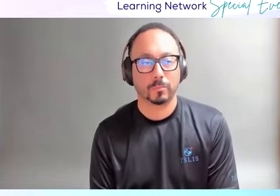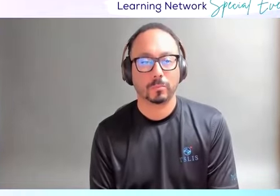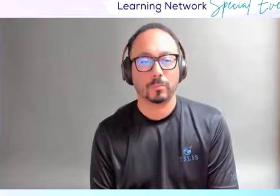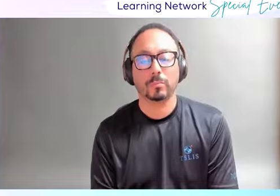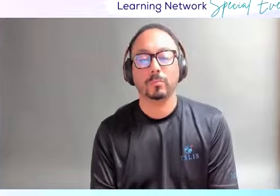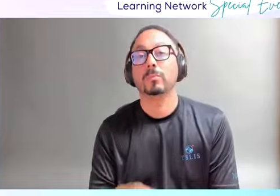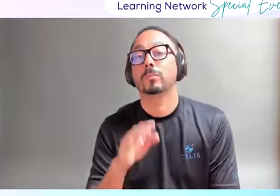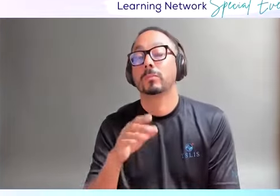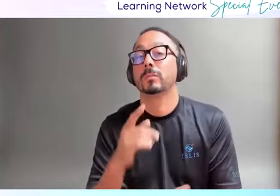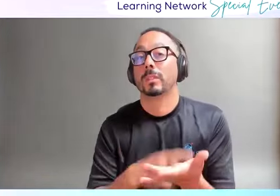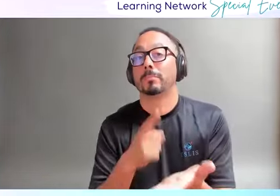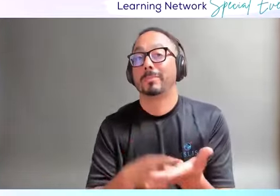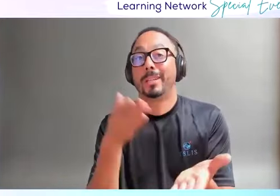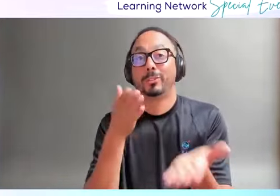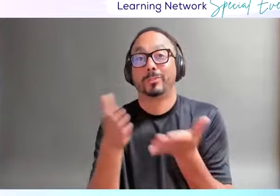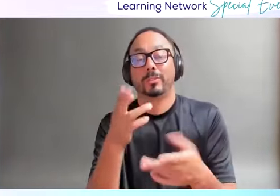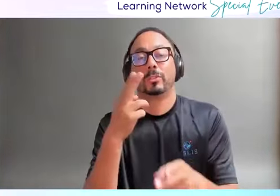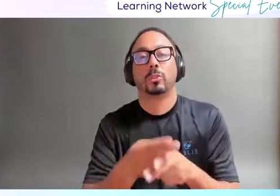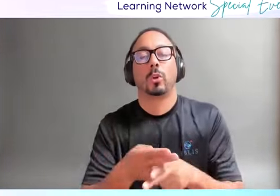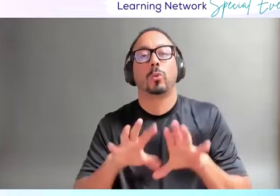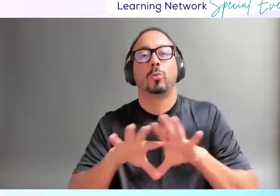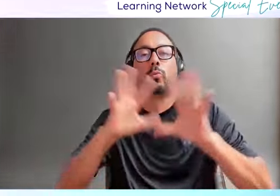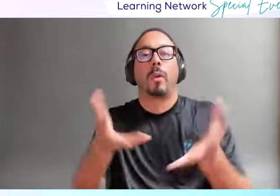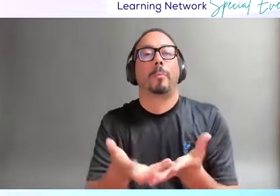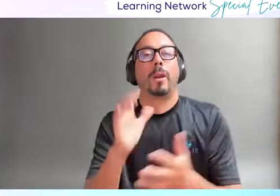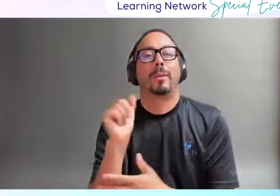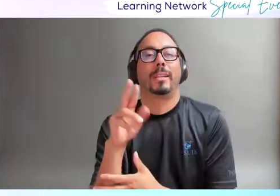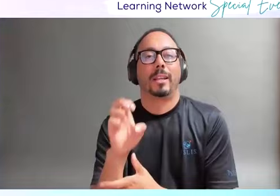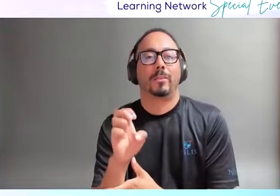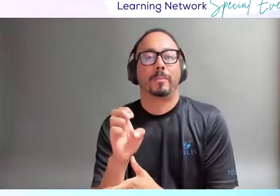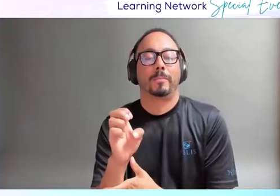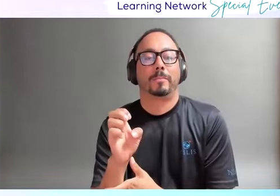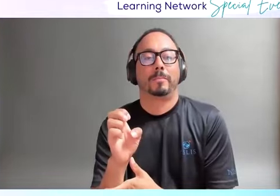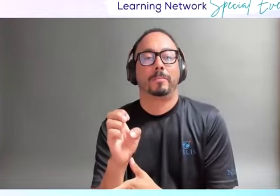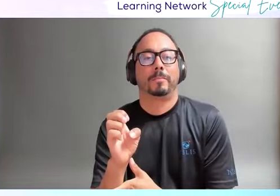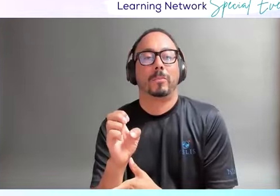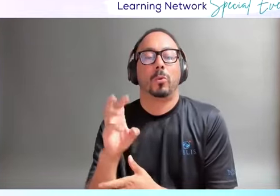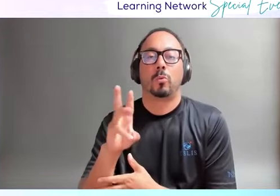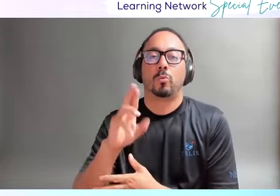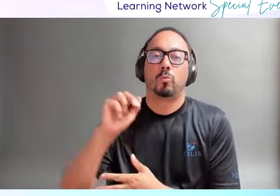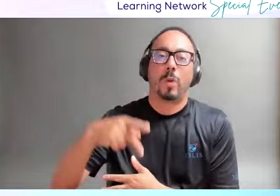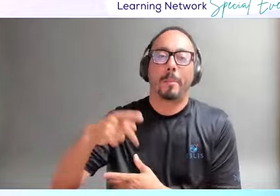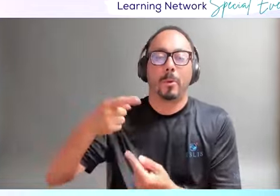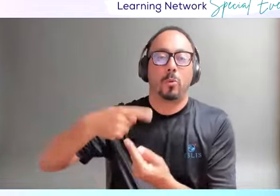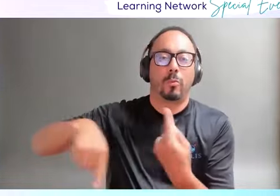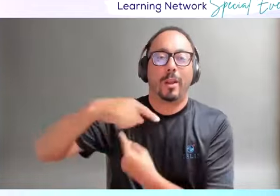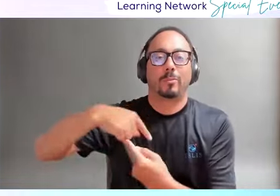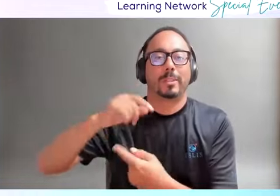care. I'm sure you've heard this, but you know, when you think about it, if you see women in the middle of this